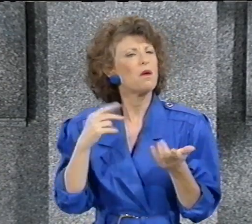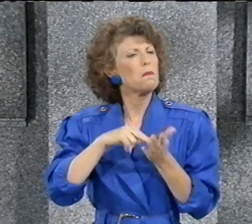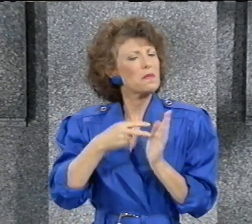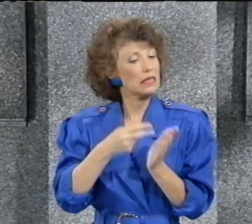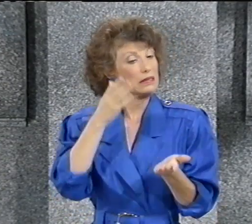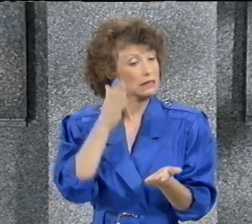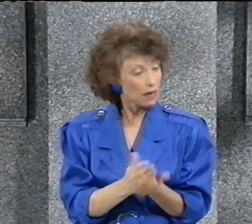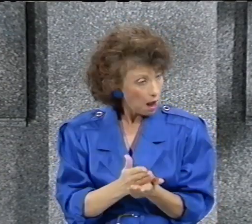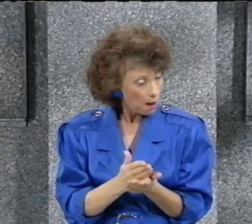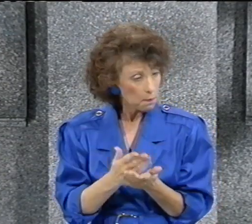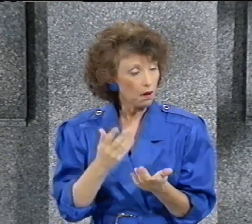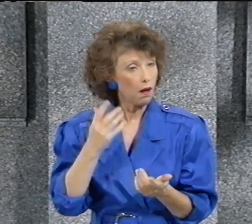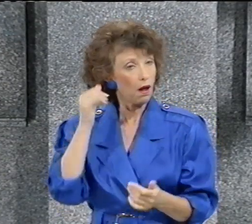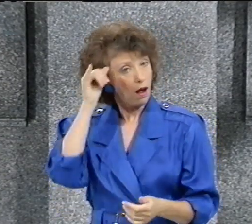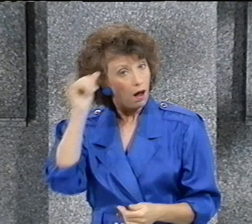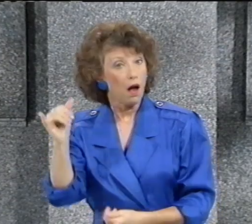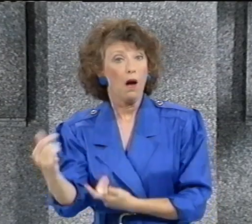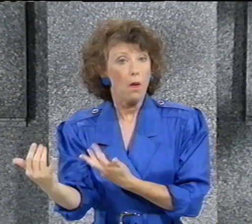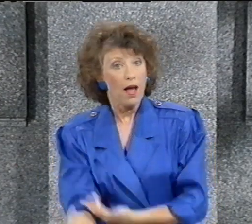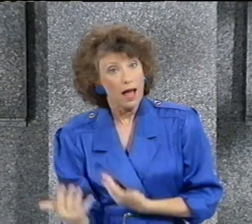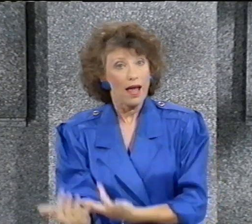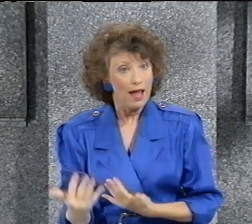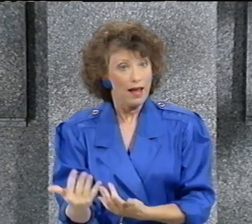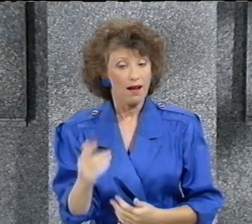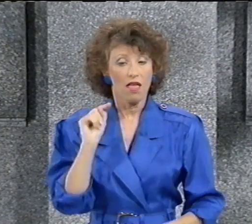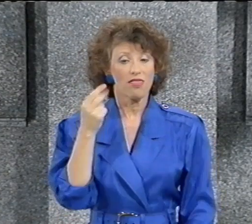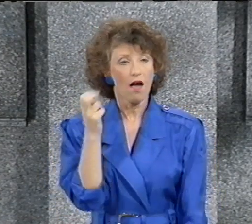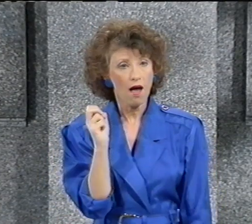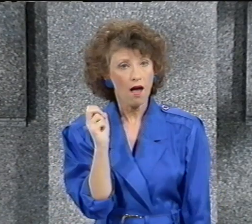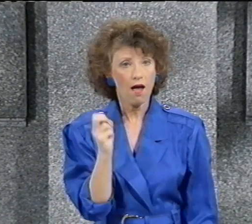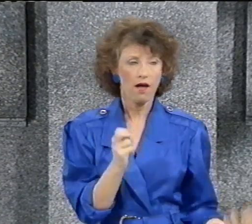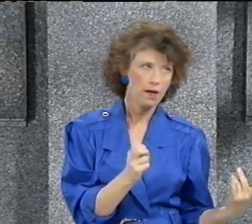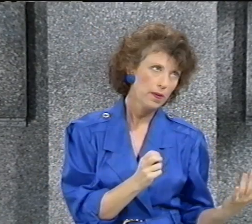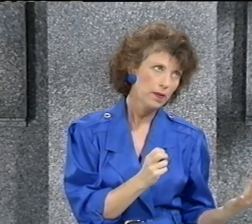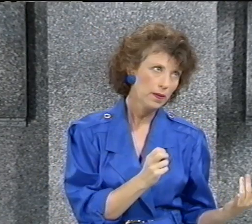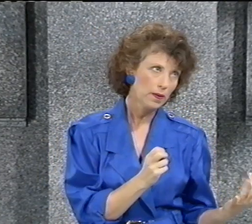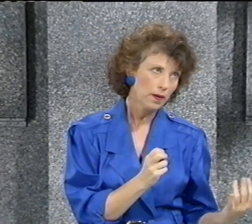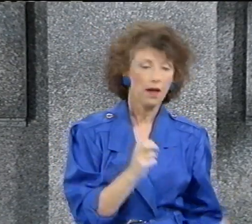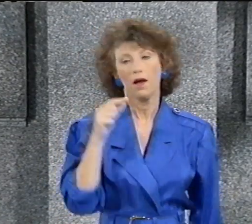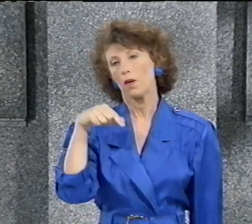does that mean we stop and kind of wait between each word?